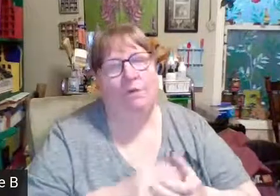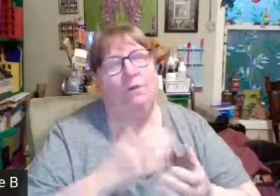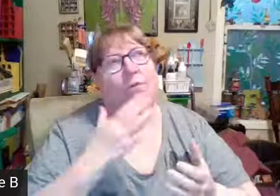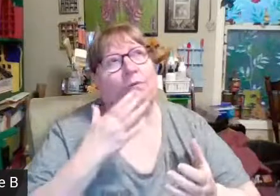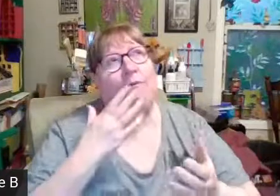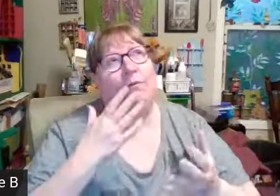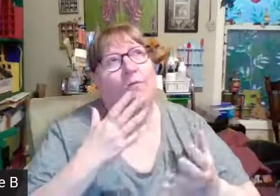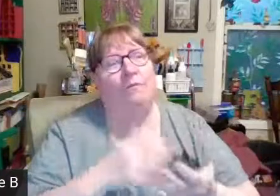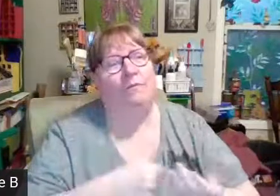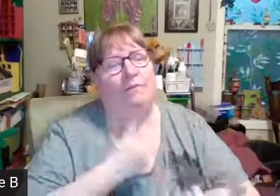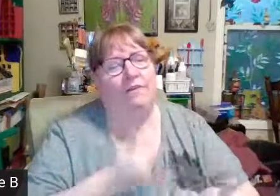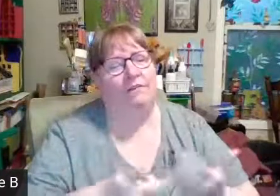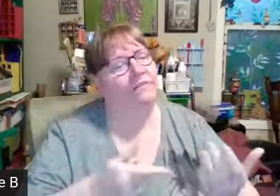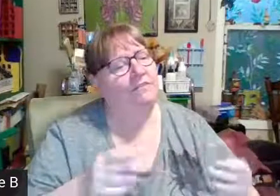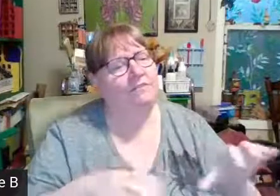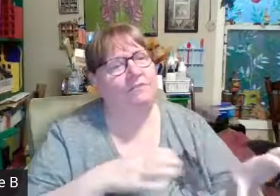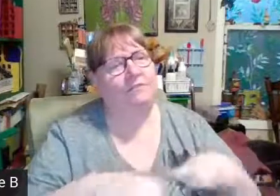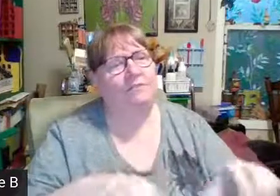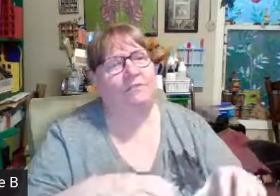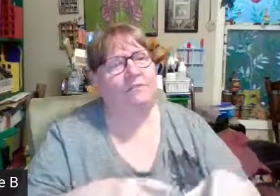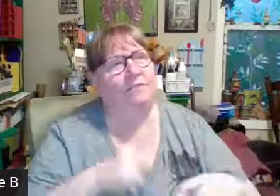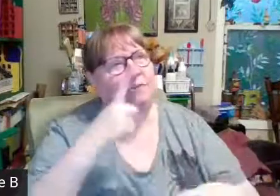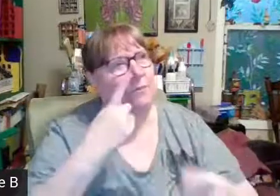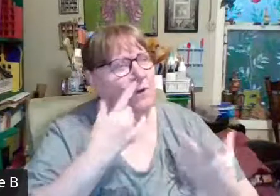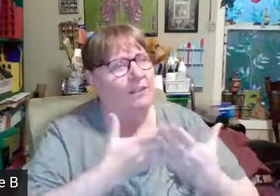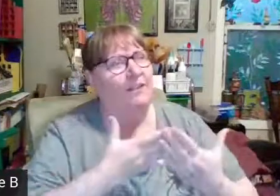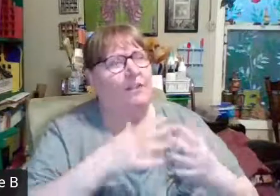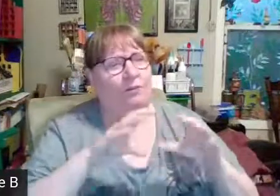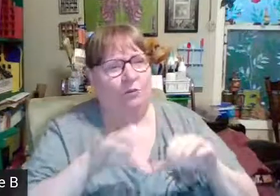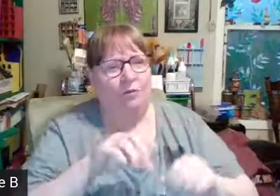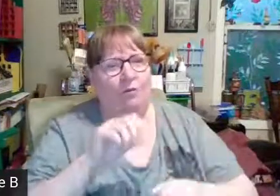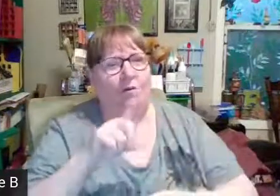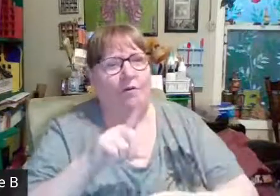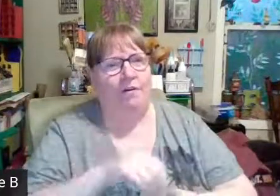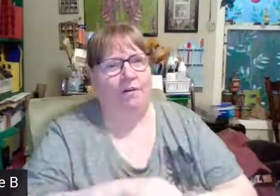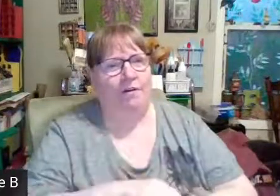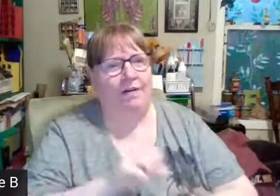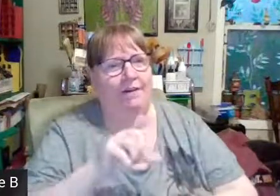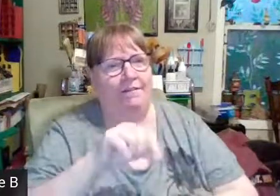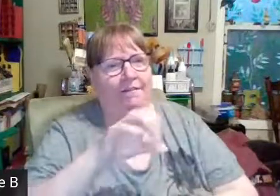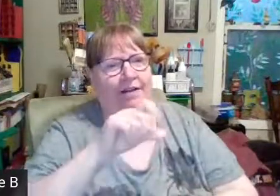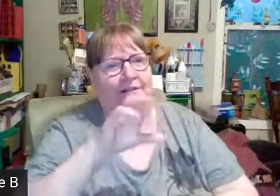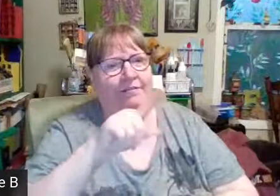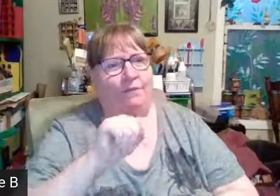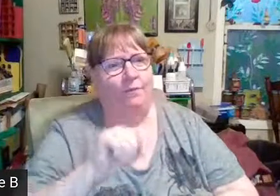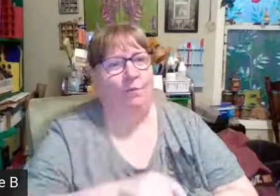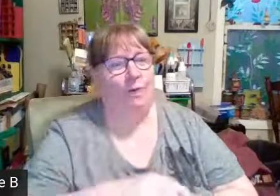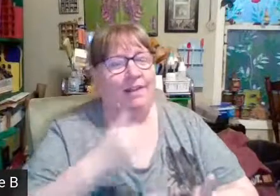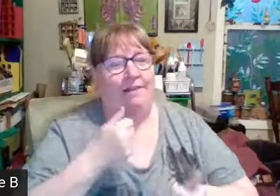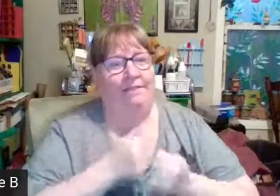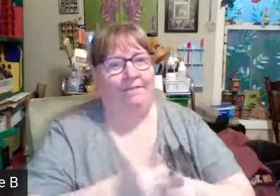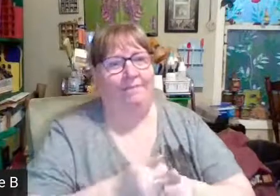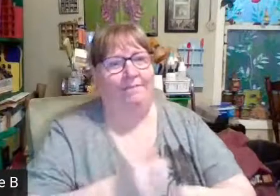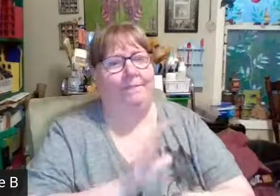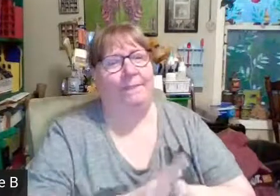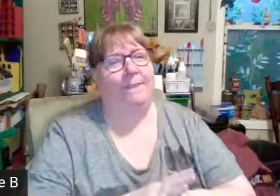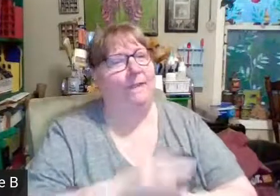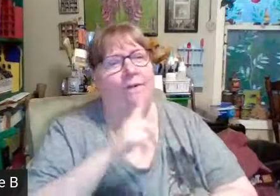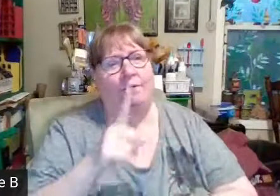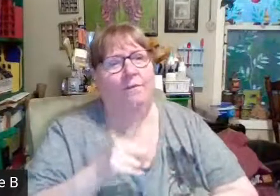craft with? Oh, you like to do diamond paintings? I literally just have three right now that I just sorted through. So in December, when I mail out